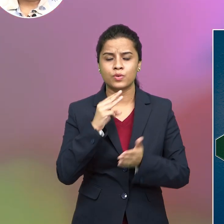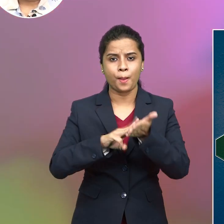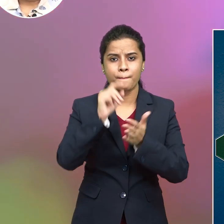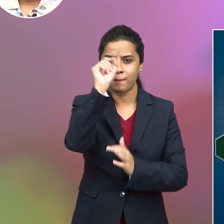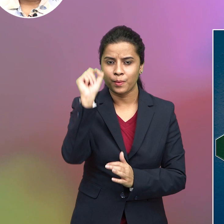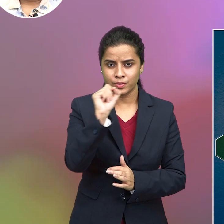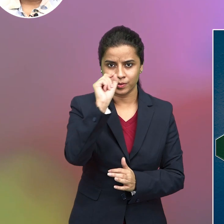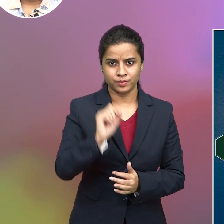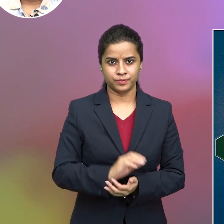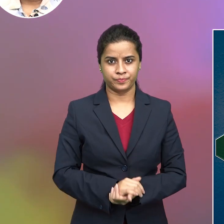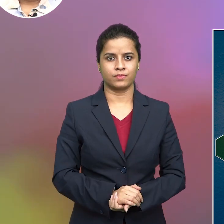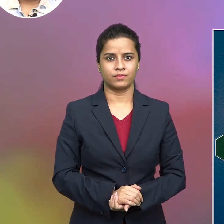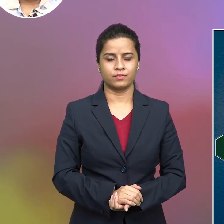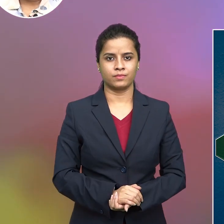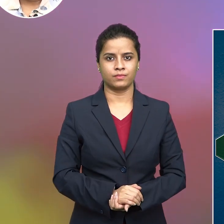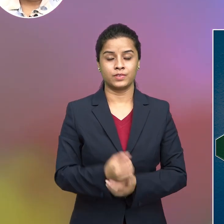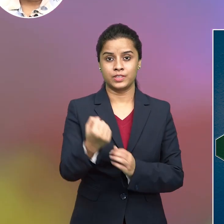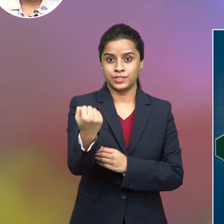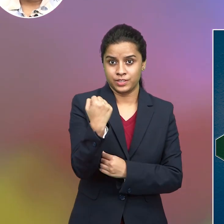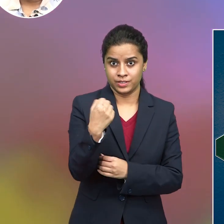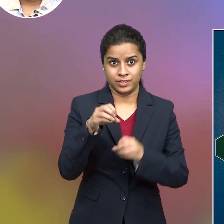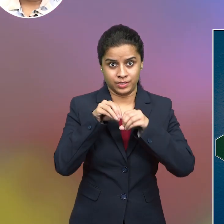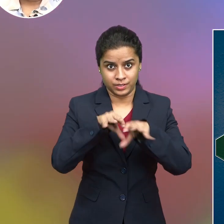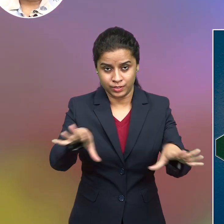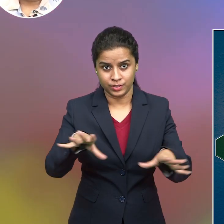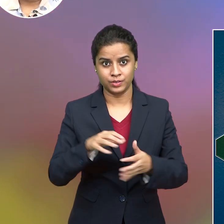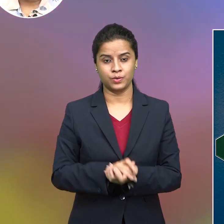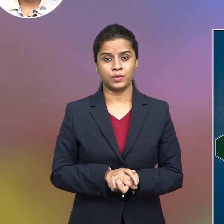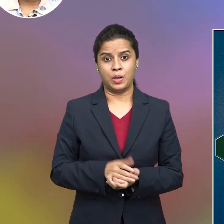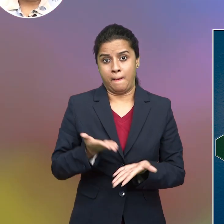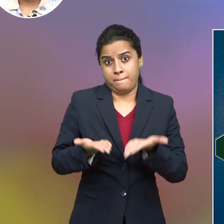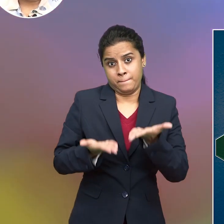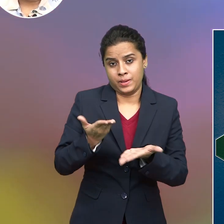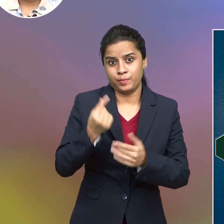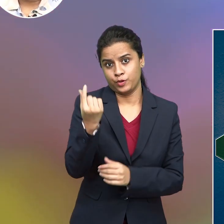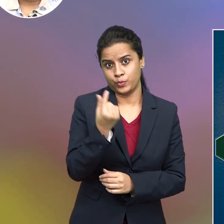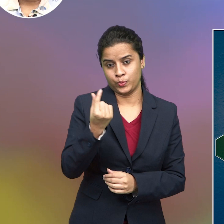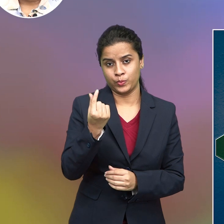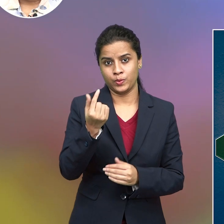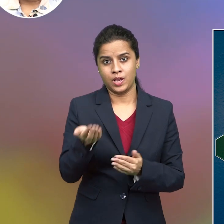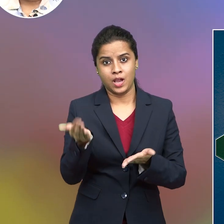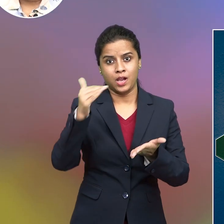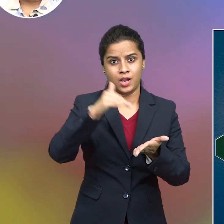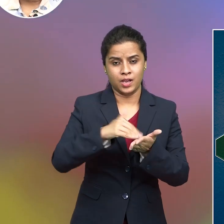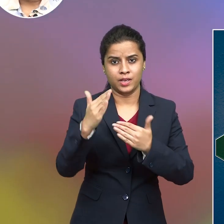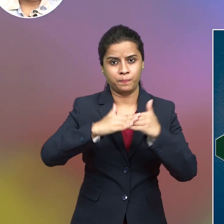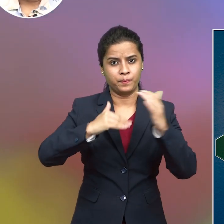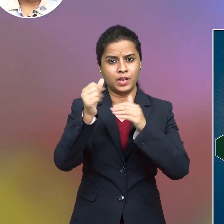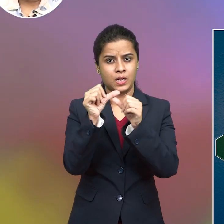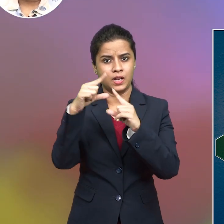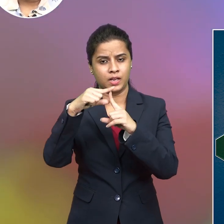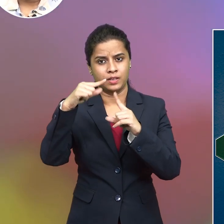molecules. This energy released could be used to rebuild ATP